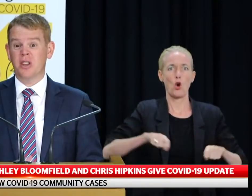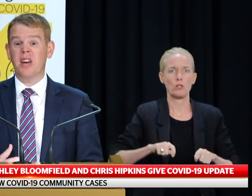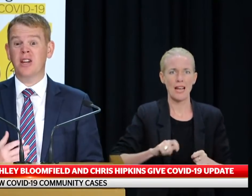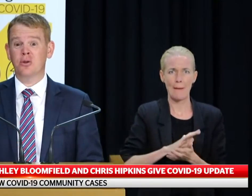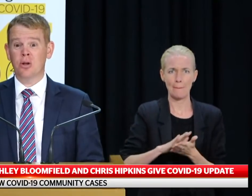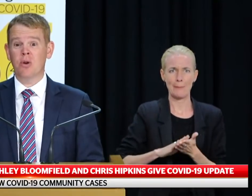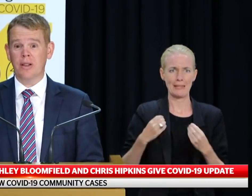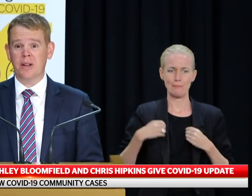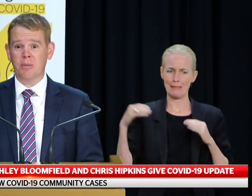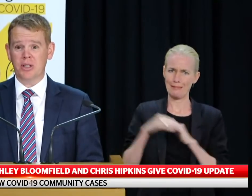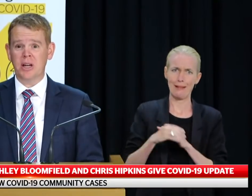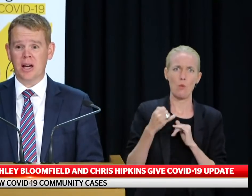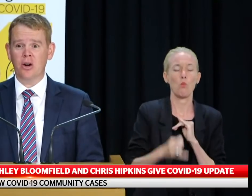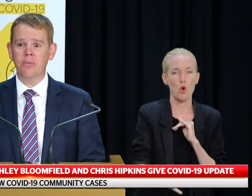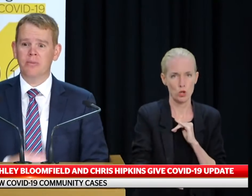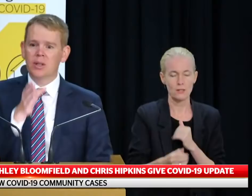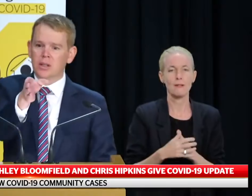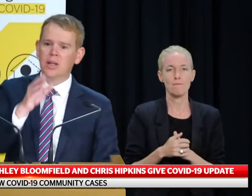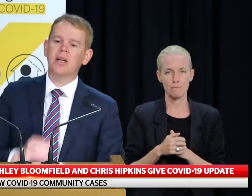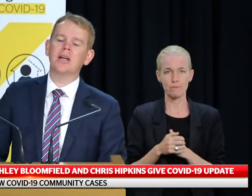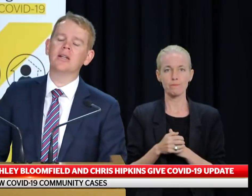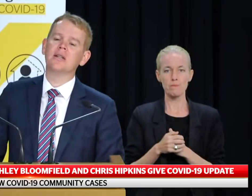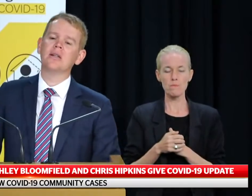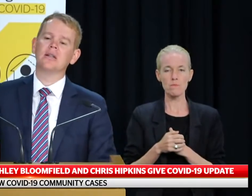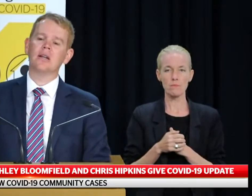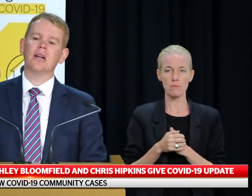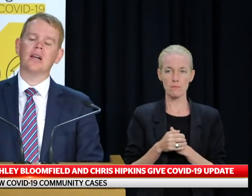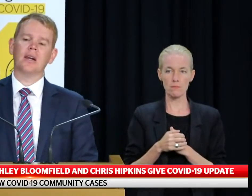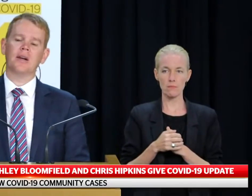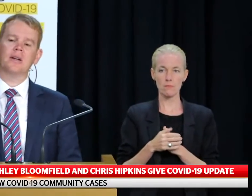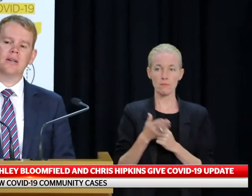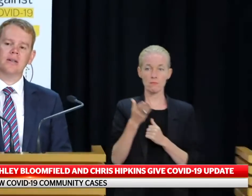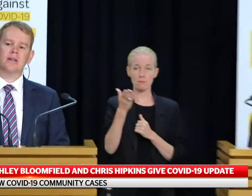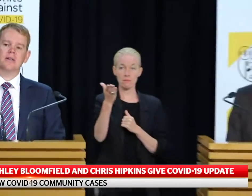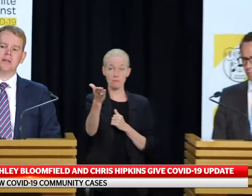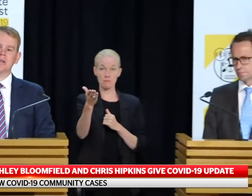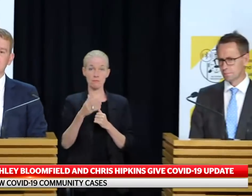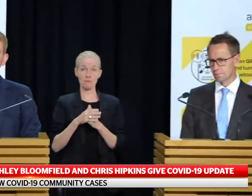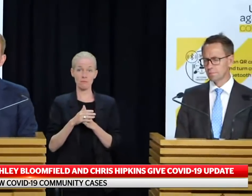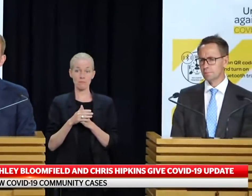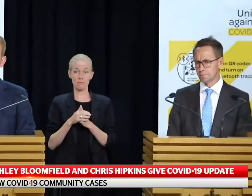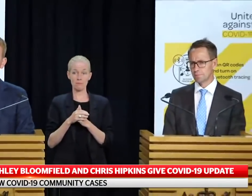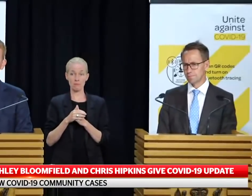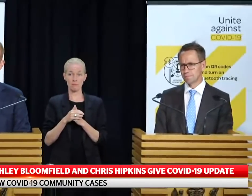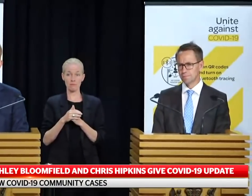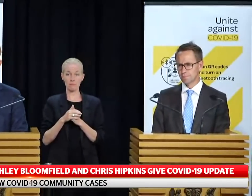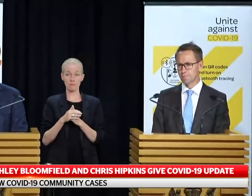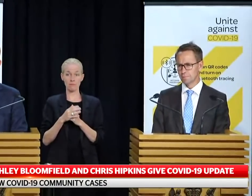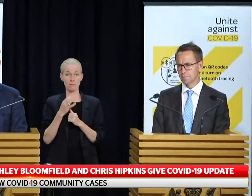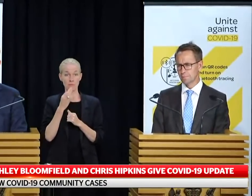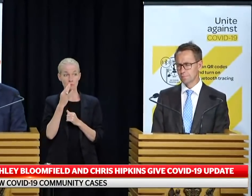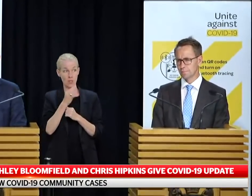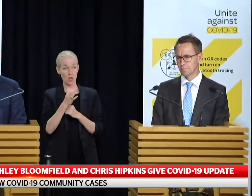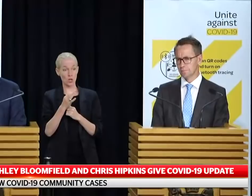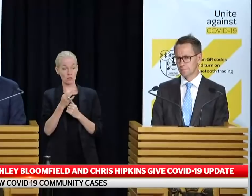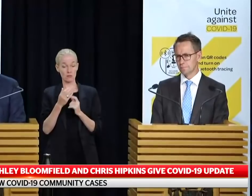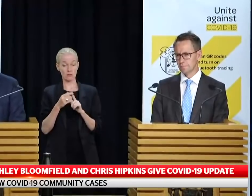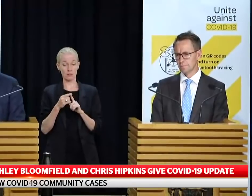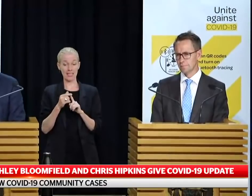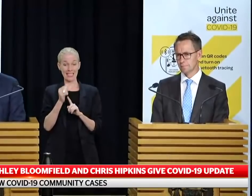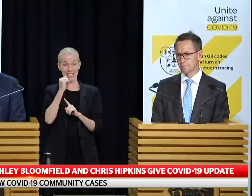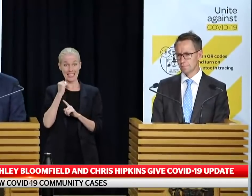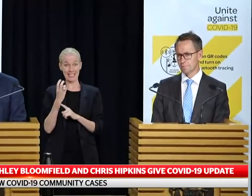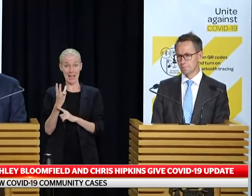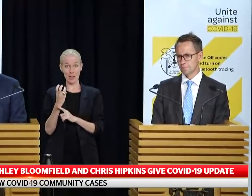these people so that they can do the right thing by staying home. Bloomfield, on the investigation into these new cases, have you nailed